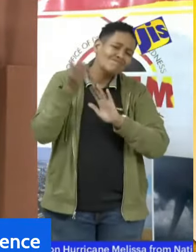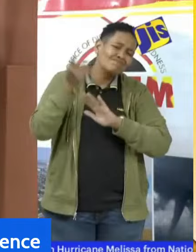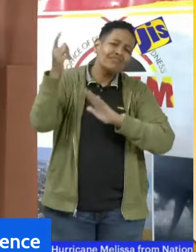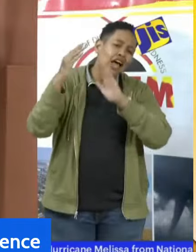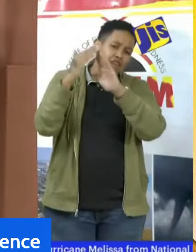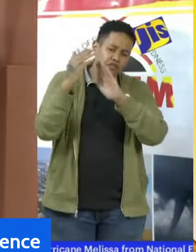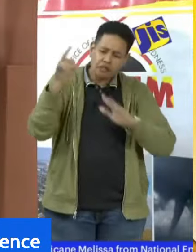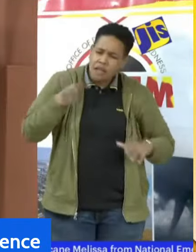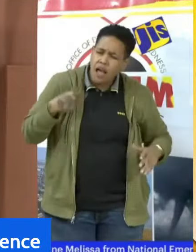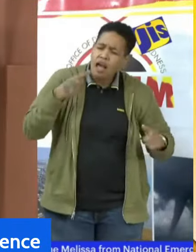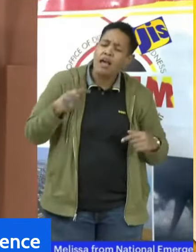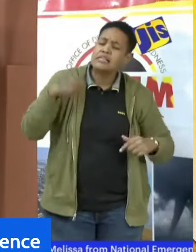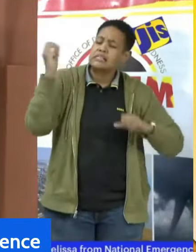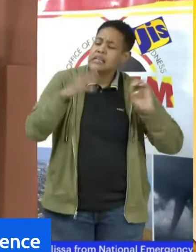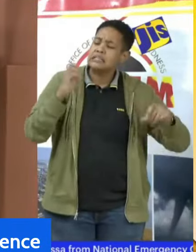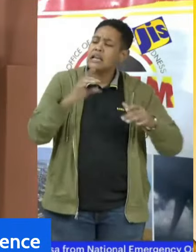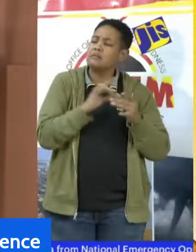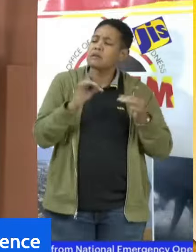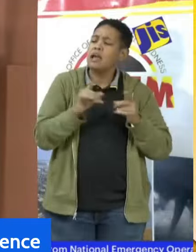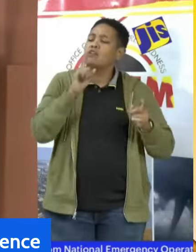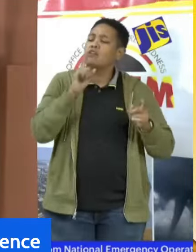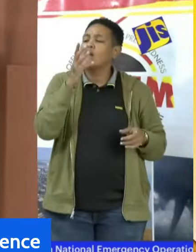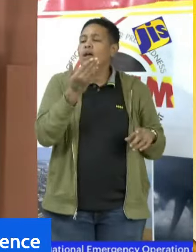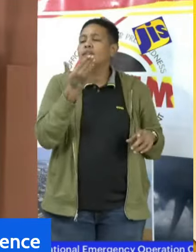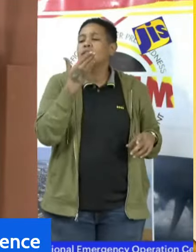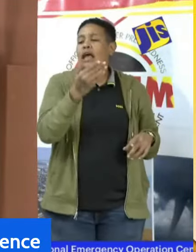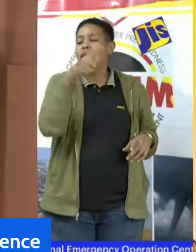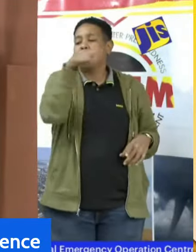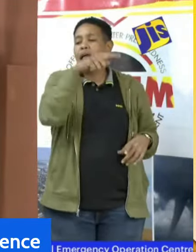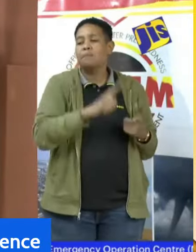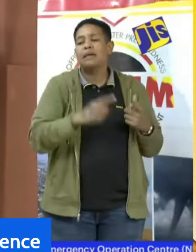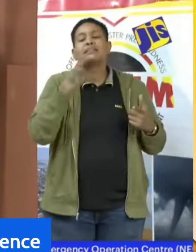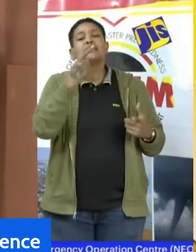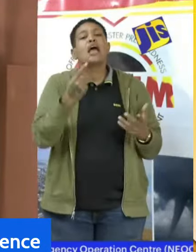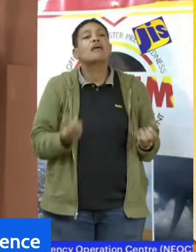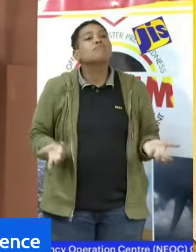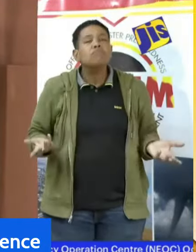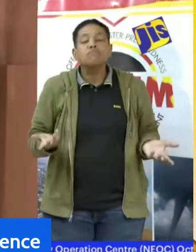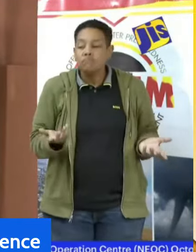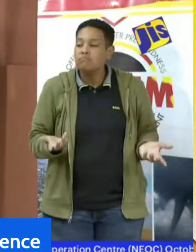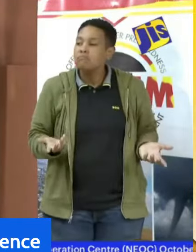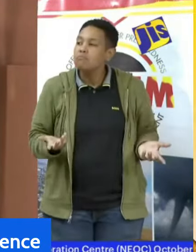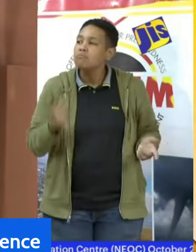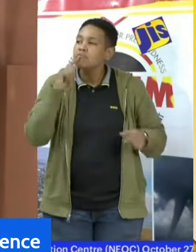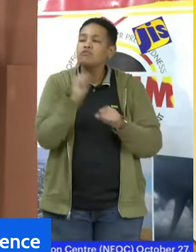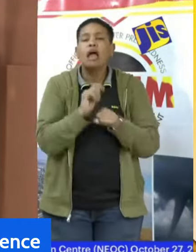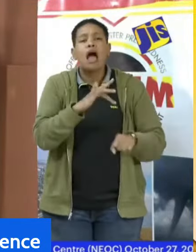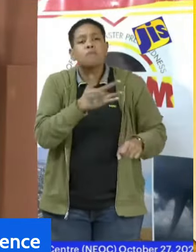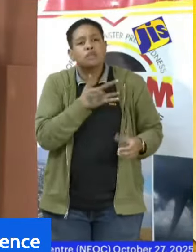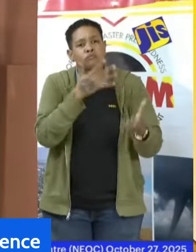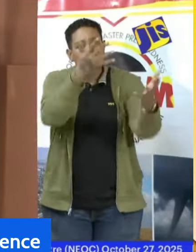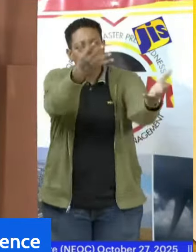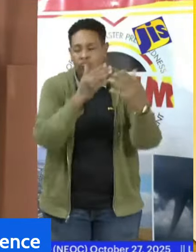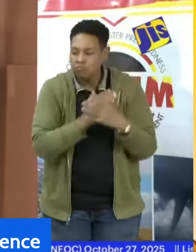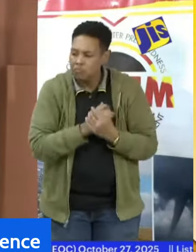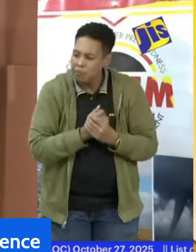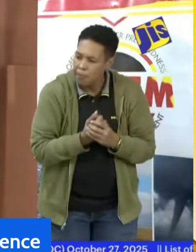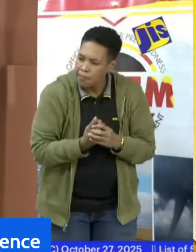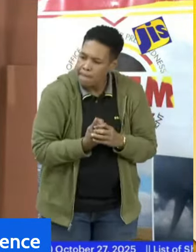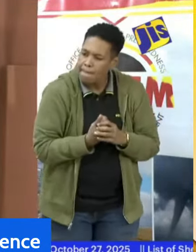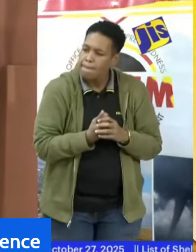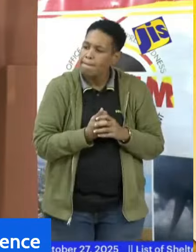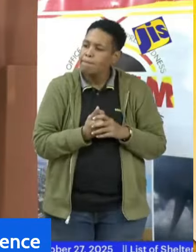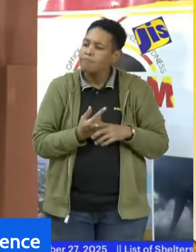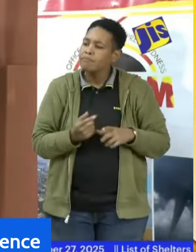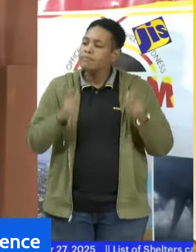of shelters. And I really want to thank them and say how much it is appreciated. I